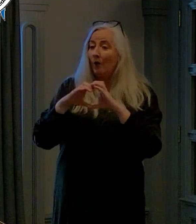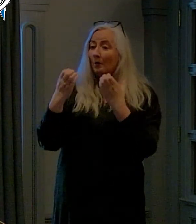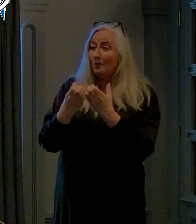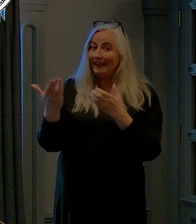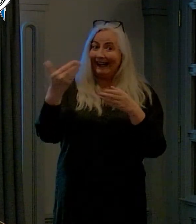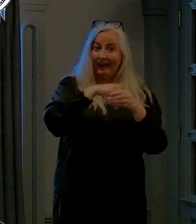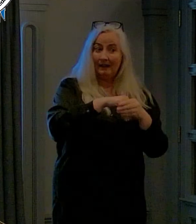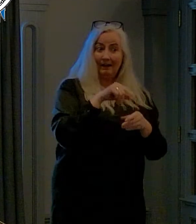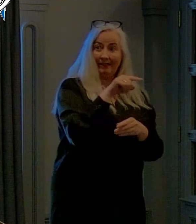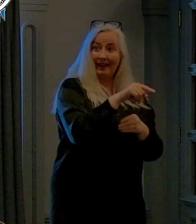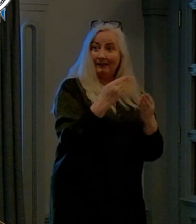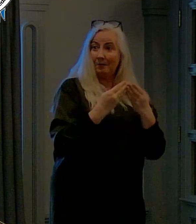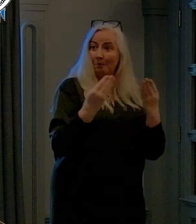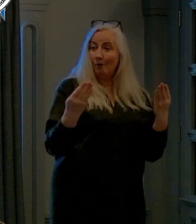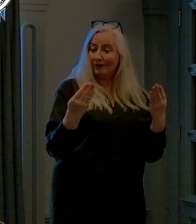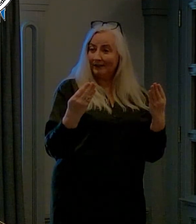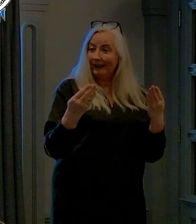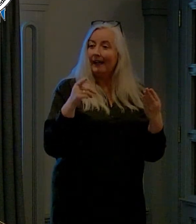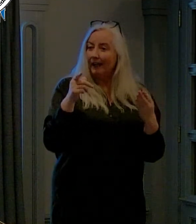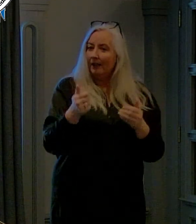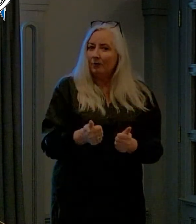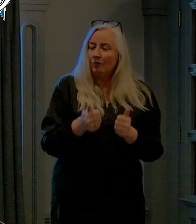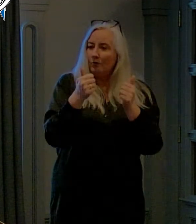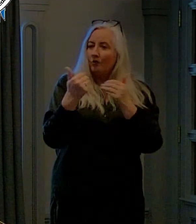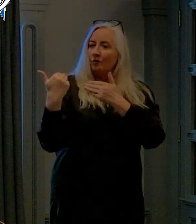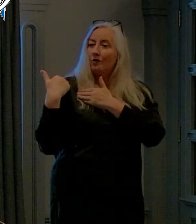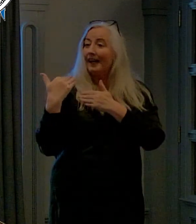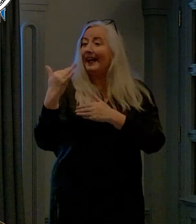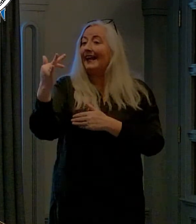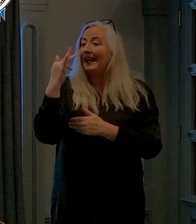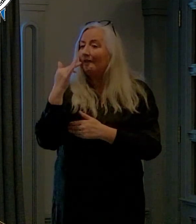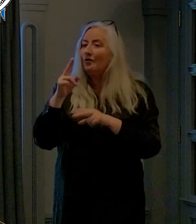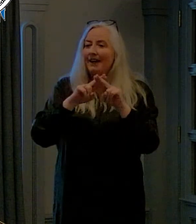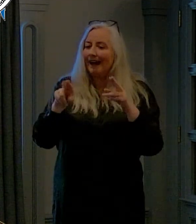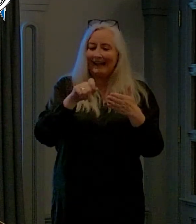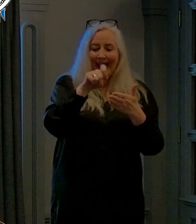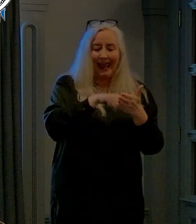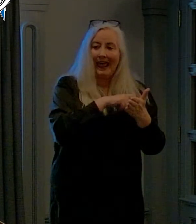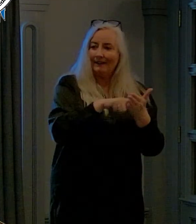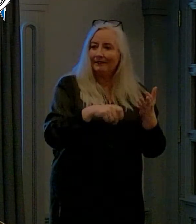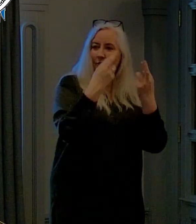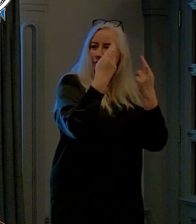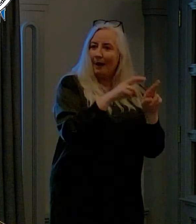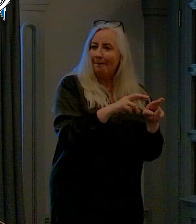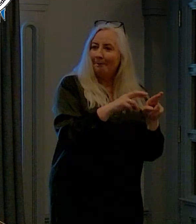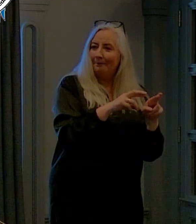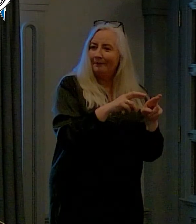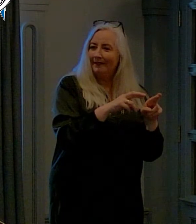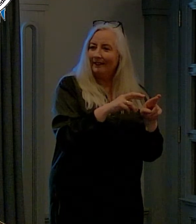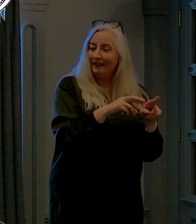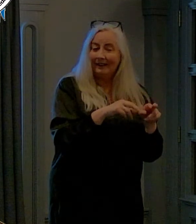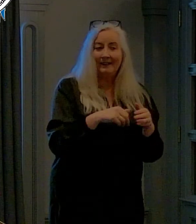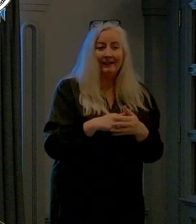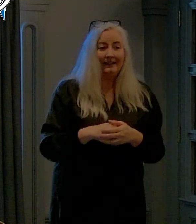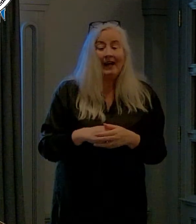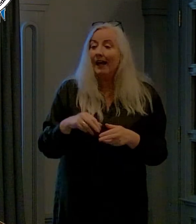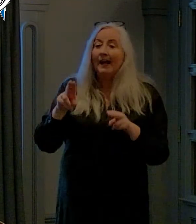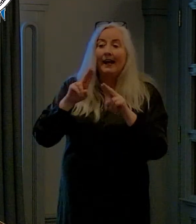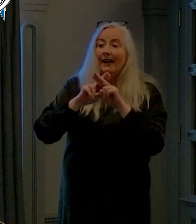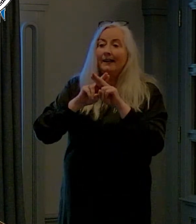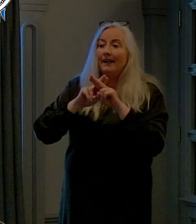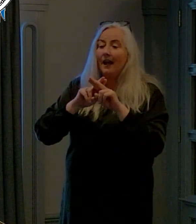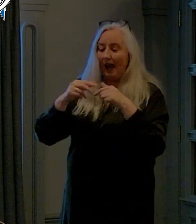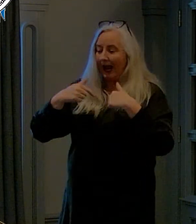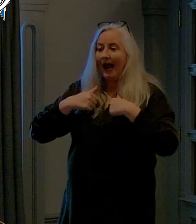boards, it's an effective role if you're not an elected rep. I should point out that it's not my place to bring my